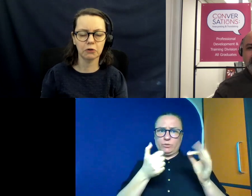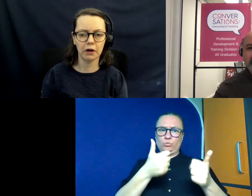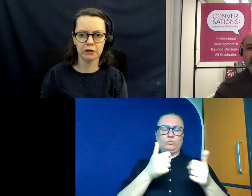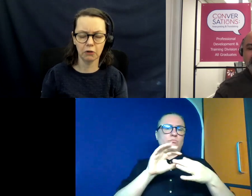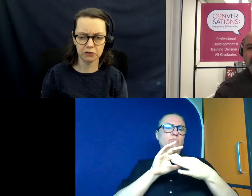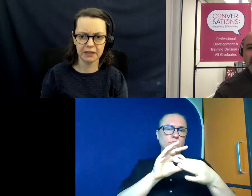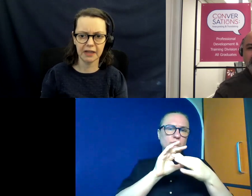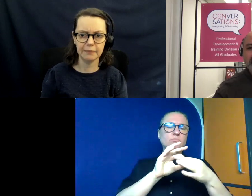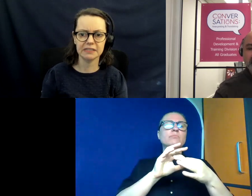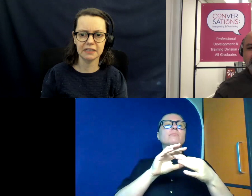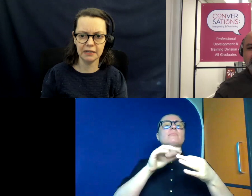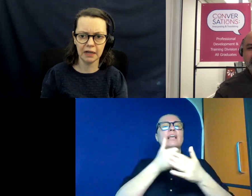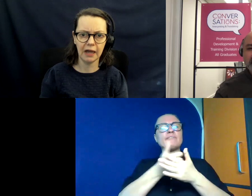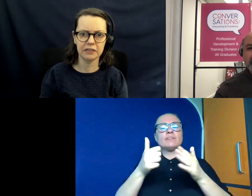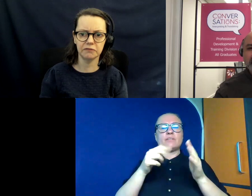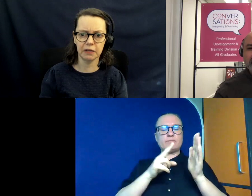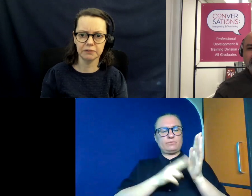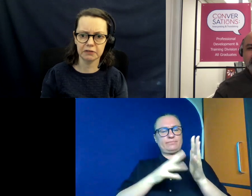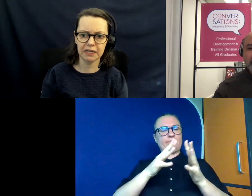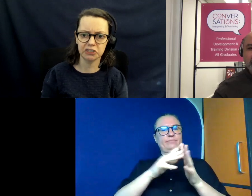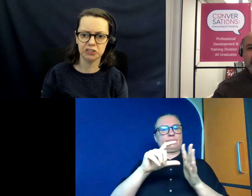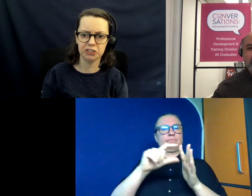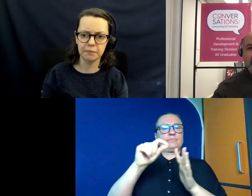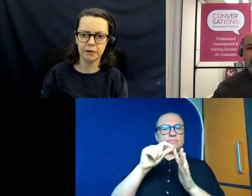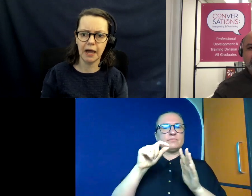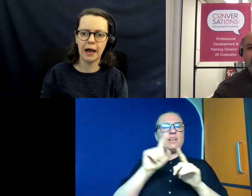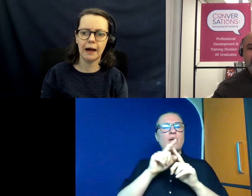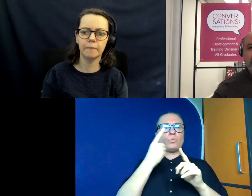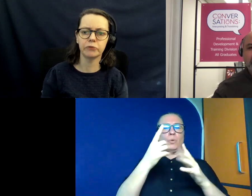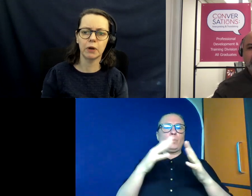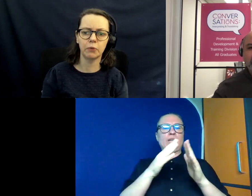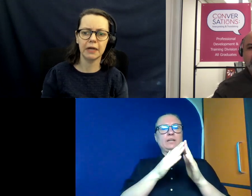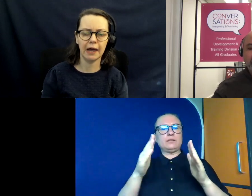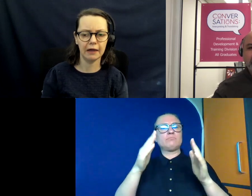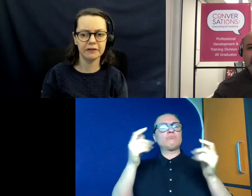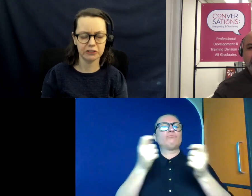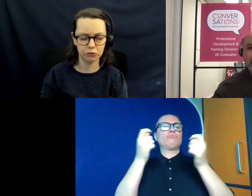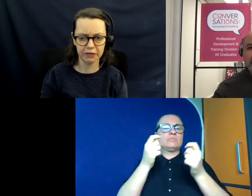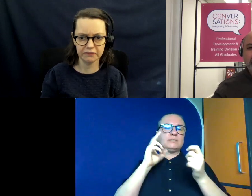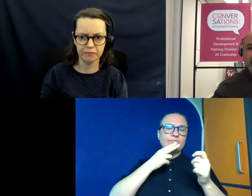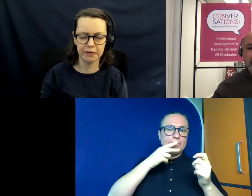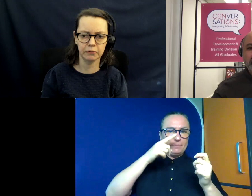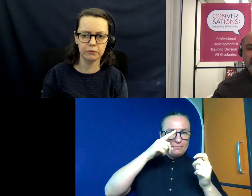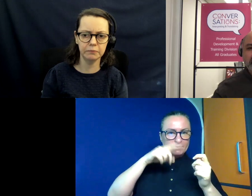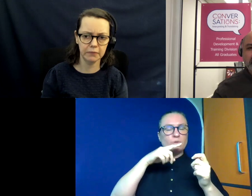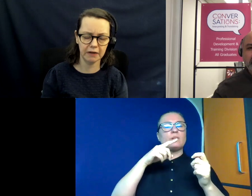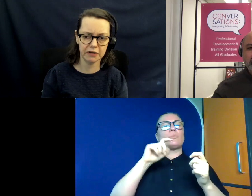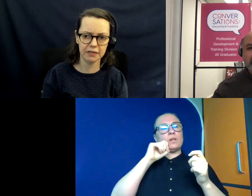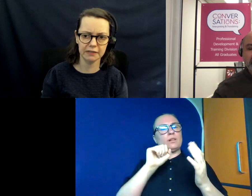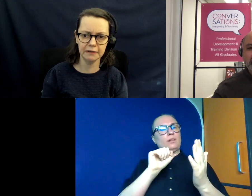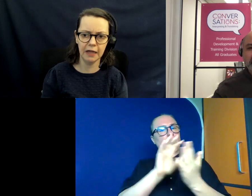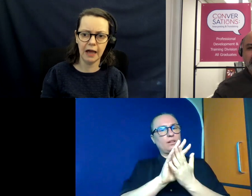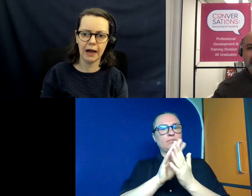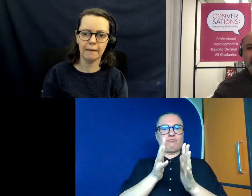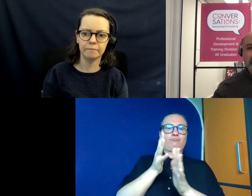worked quite a lot with the ABC and developed a relationship. When we had National Week of Deaf People every